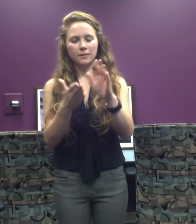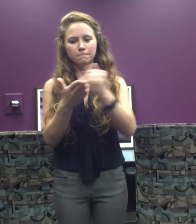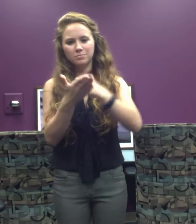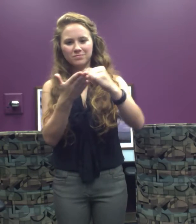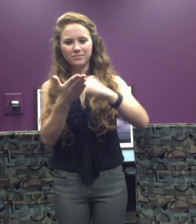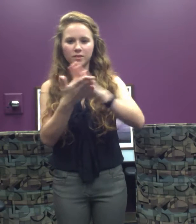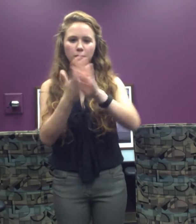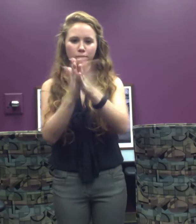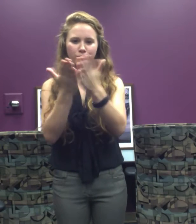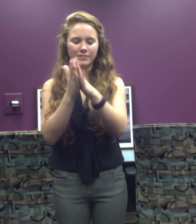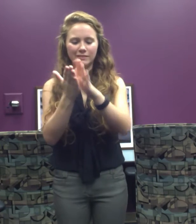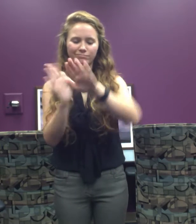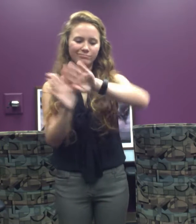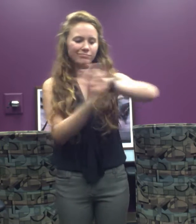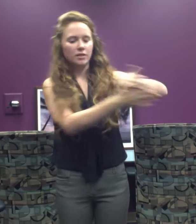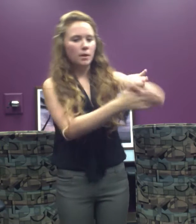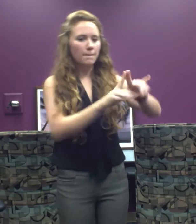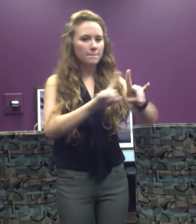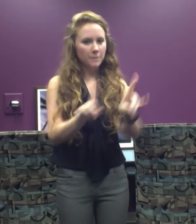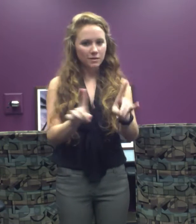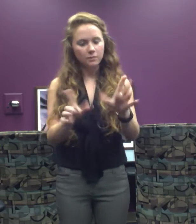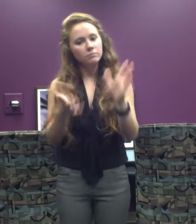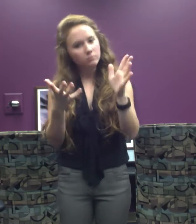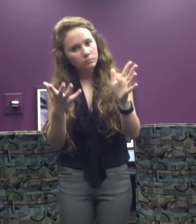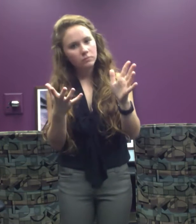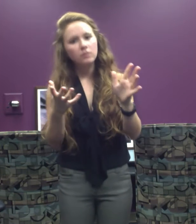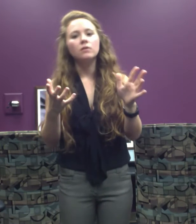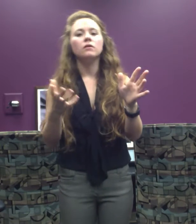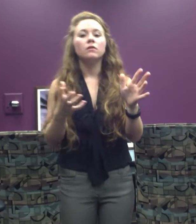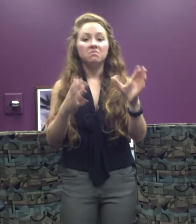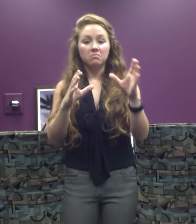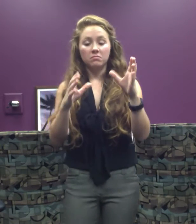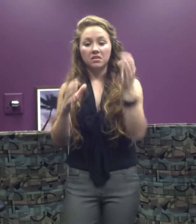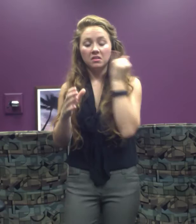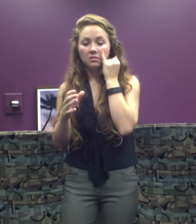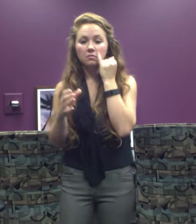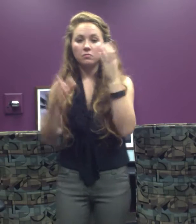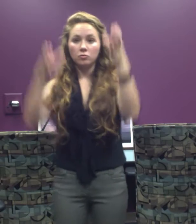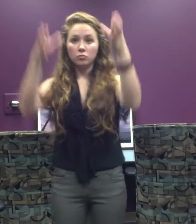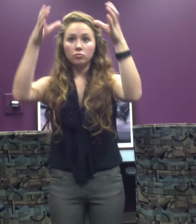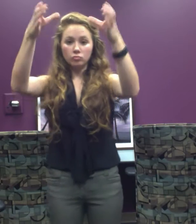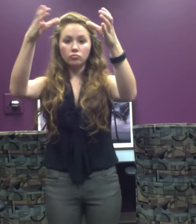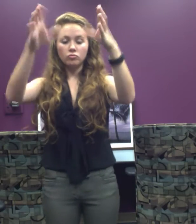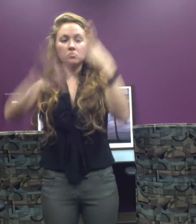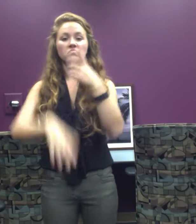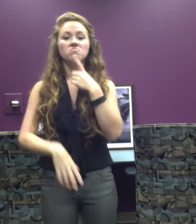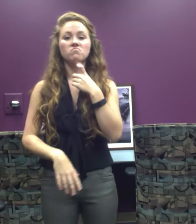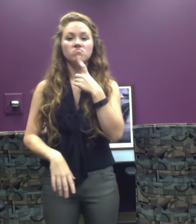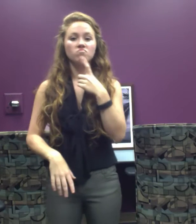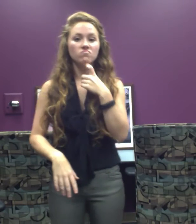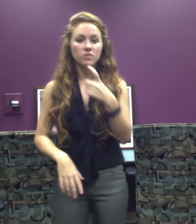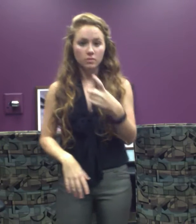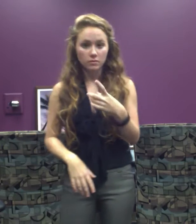and it's going to be a red cube. Red. So, what am I saying about these 3 edges?